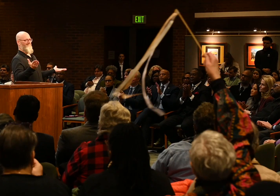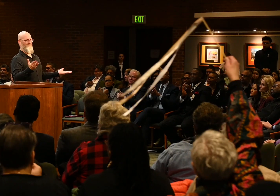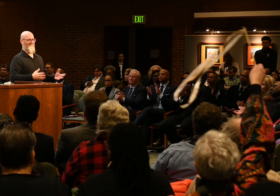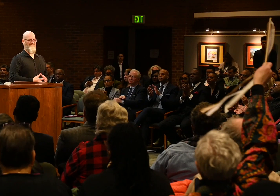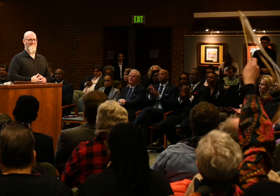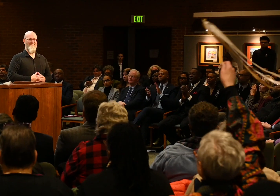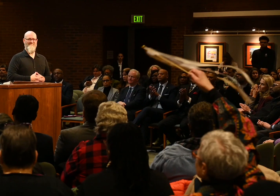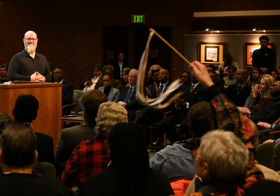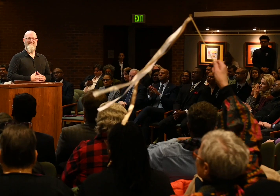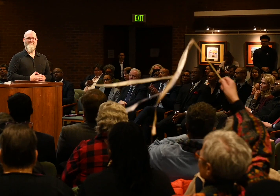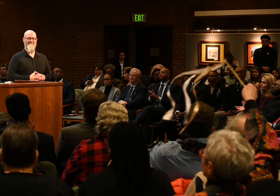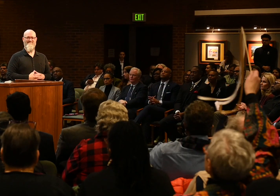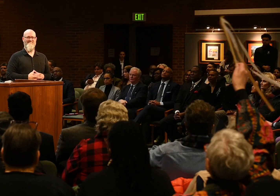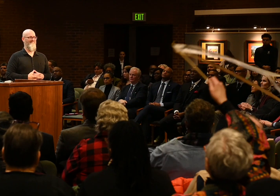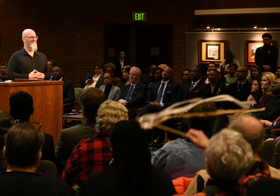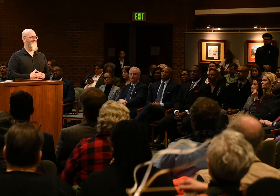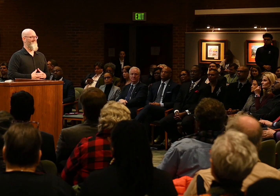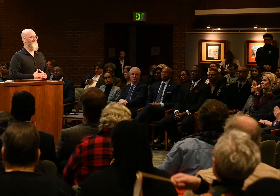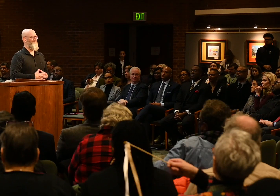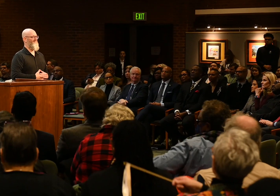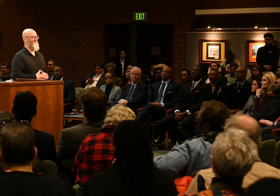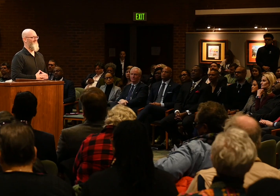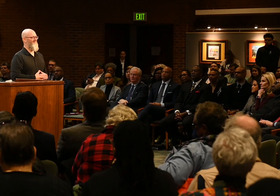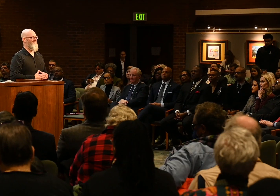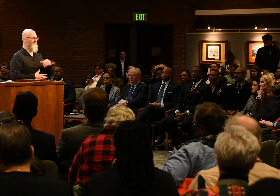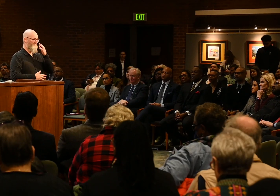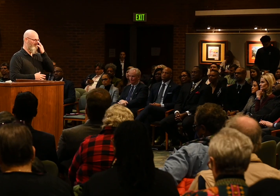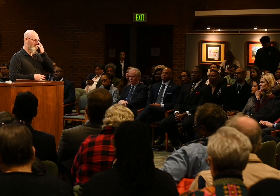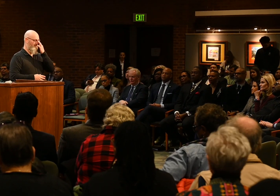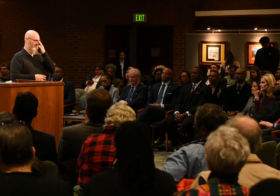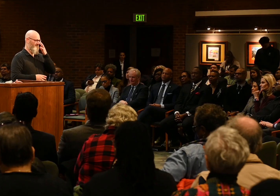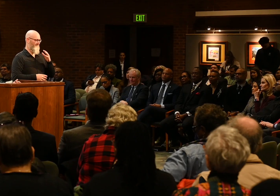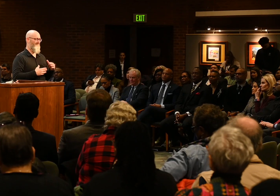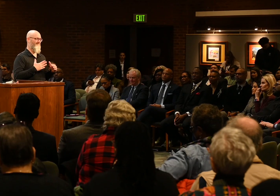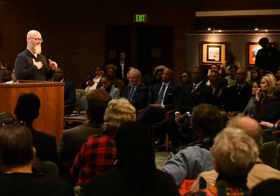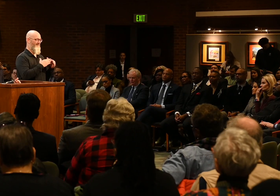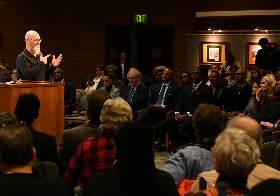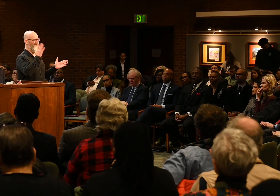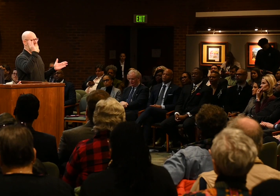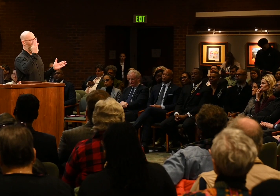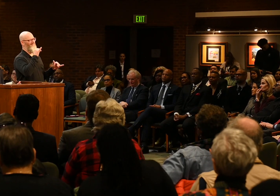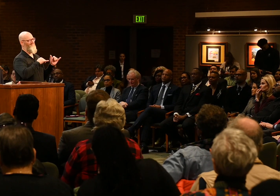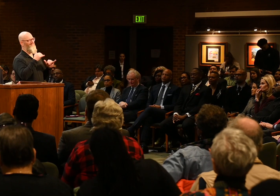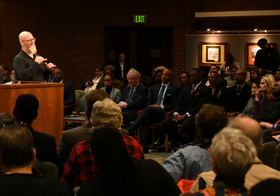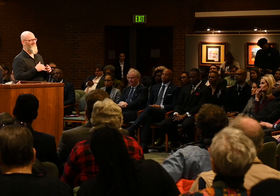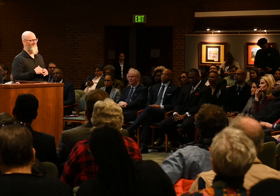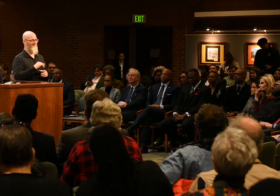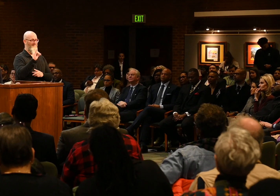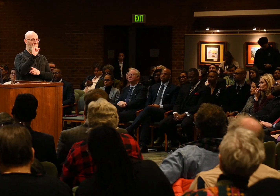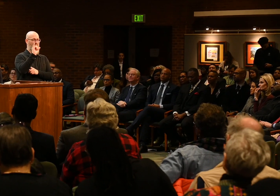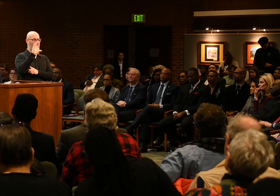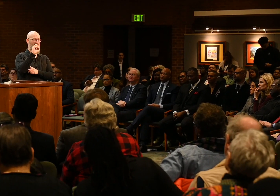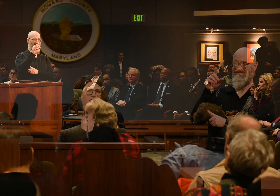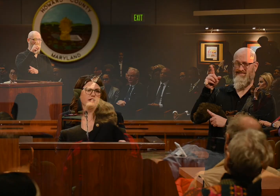Now, my colleagues have articulated so well what ICE and this administration are after.